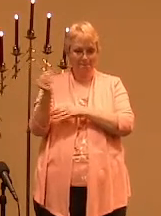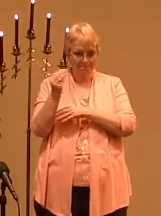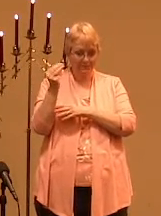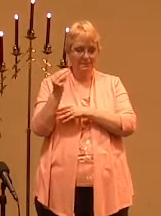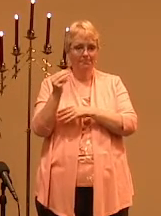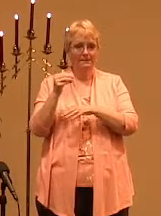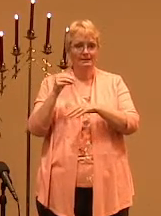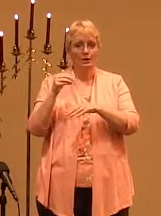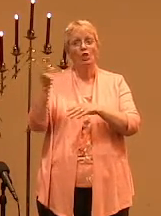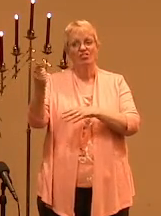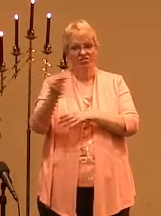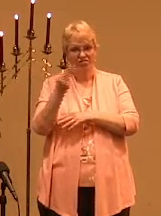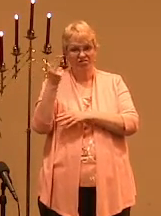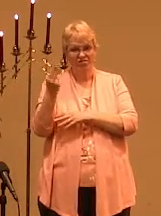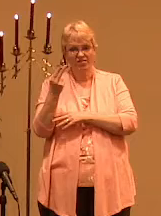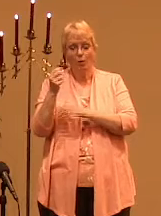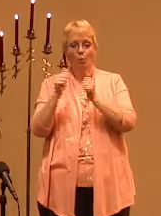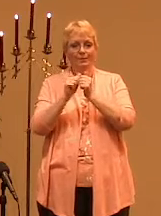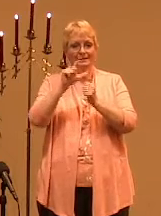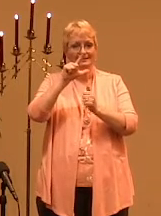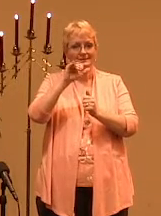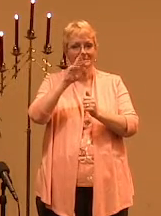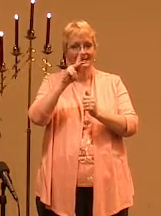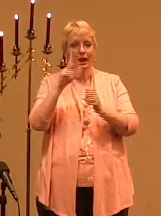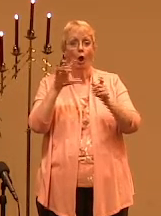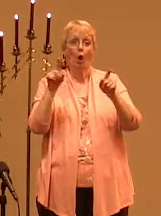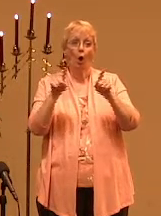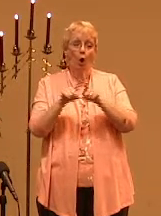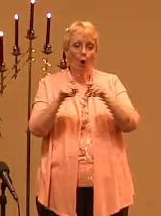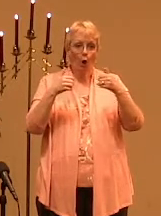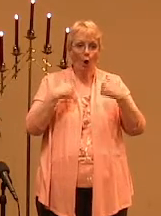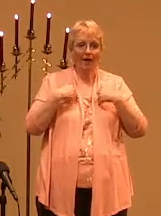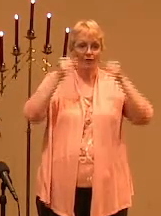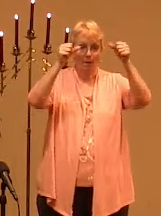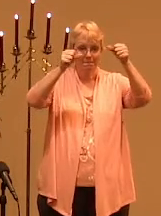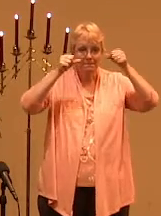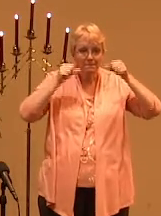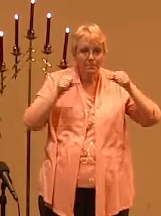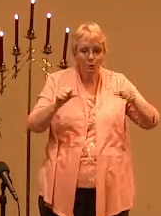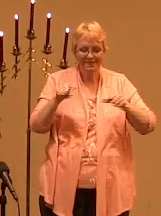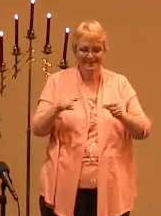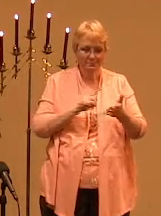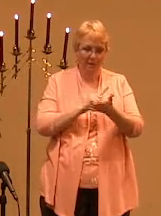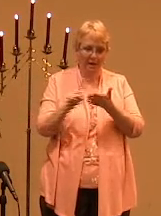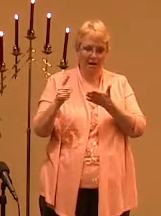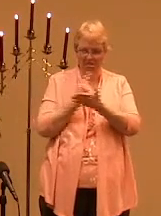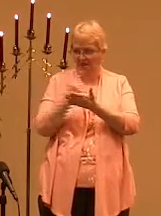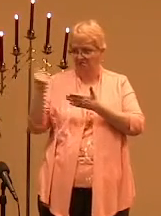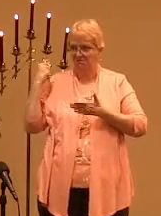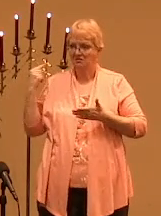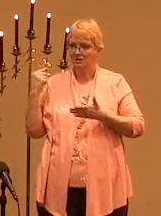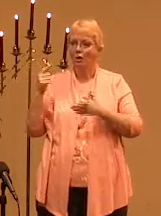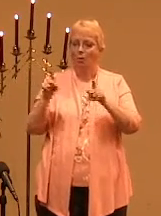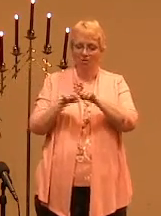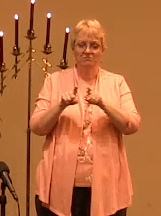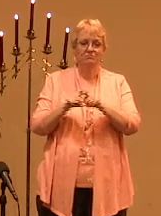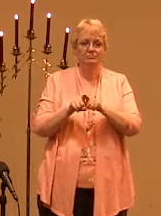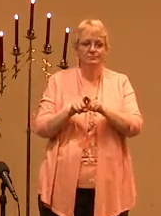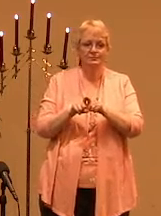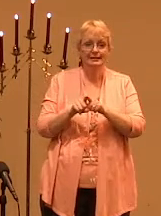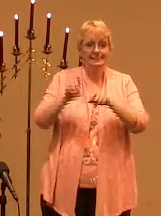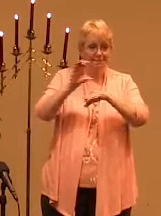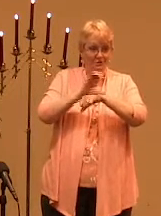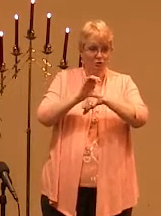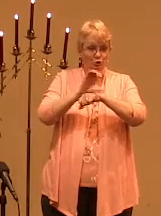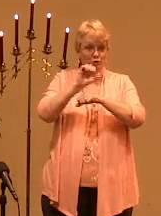We sent one out on Thursday with the link, and also it was in our bulletin this past week, and it also should be in our bulletin today. And this Church